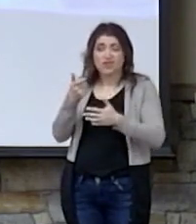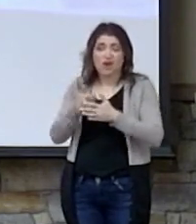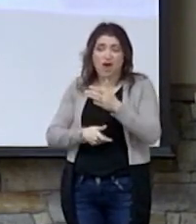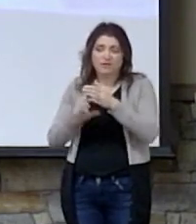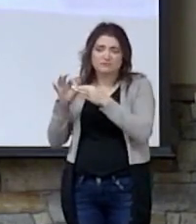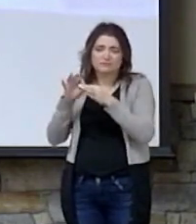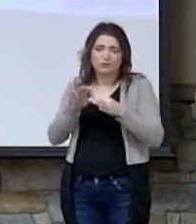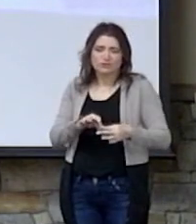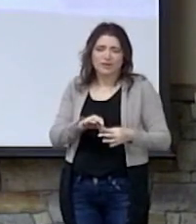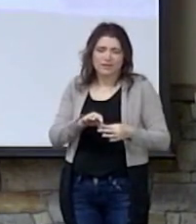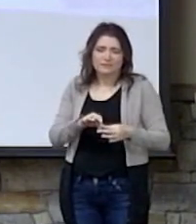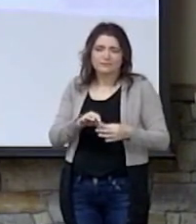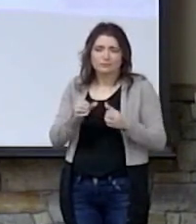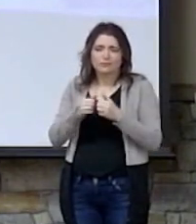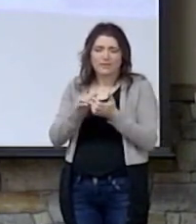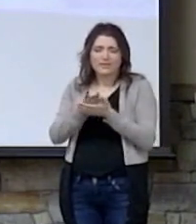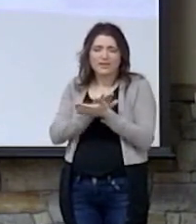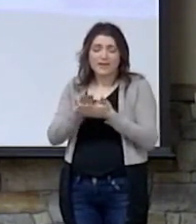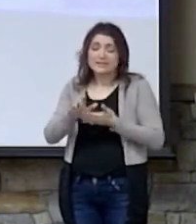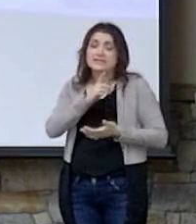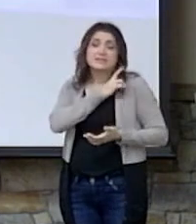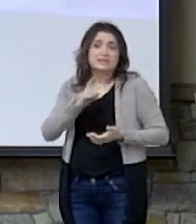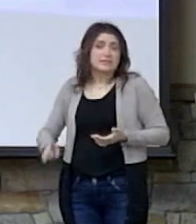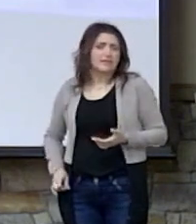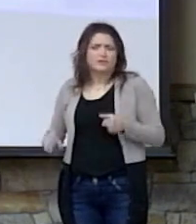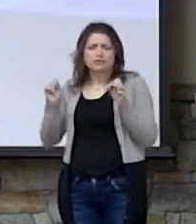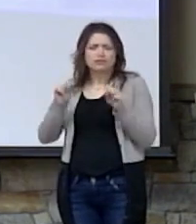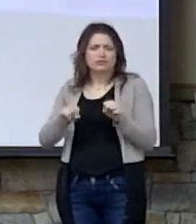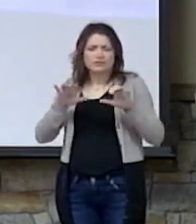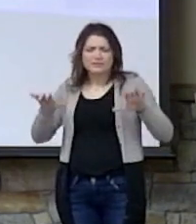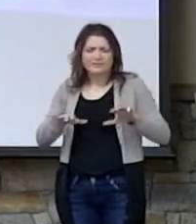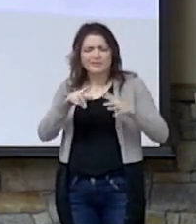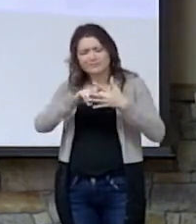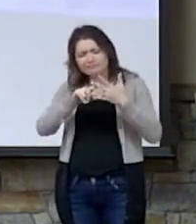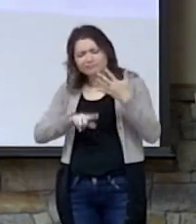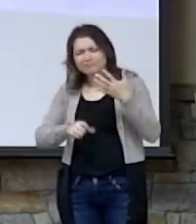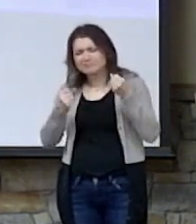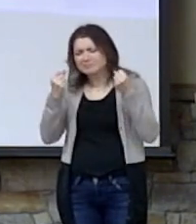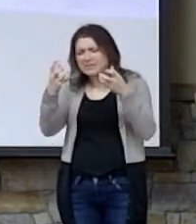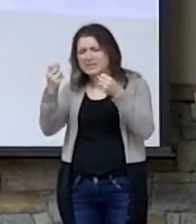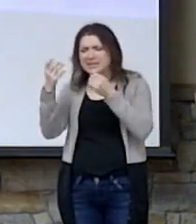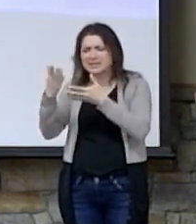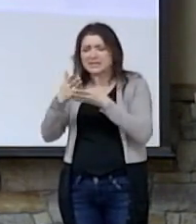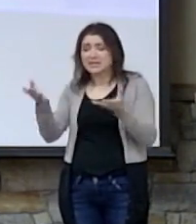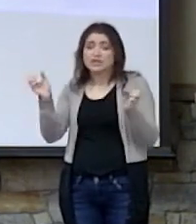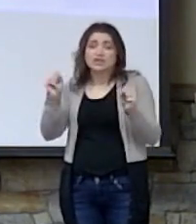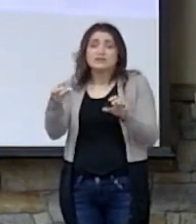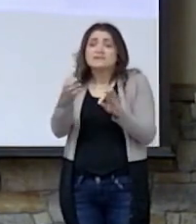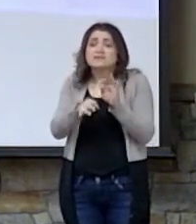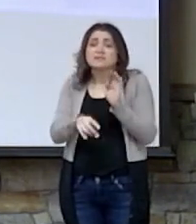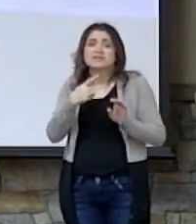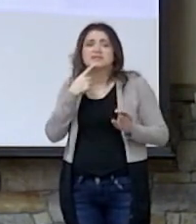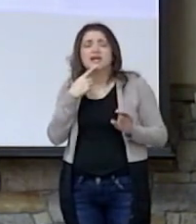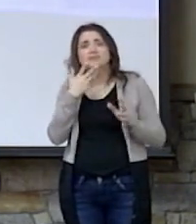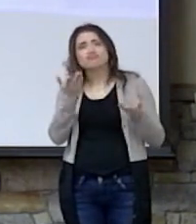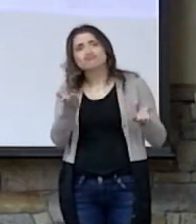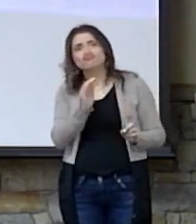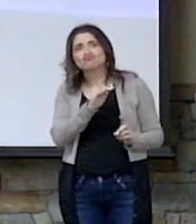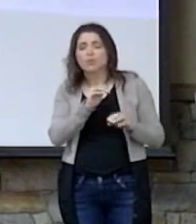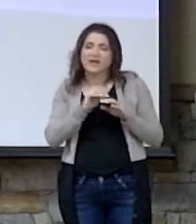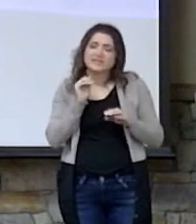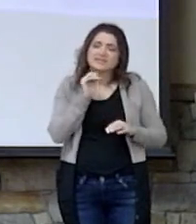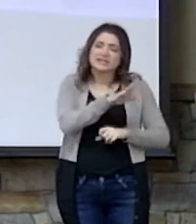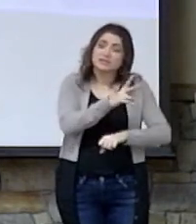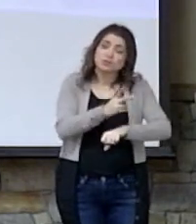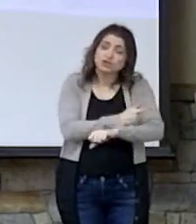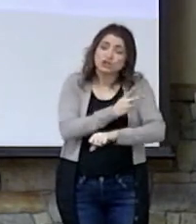see, David could have done a lot of things to show kindness. He could have simply said, hey, look, I want to send some sheep